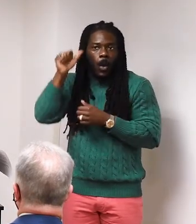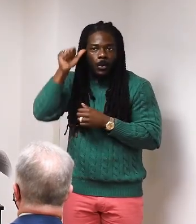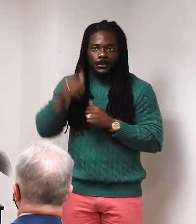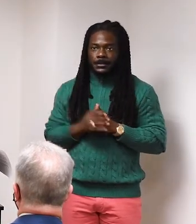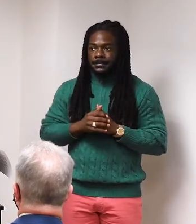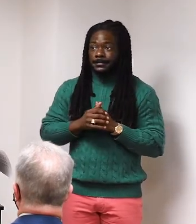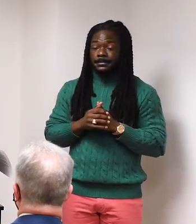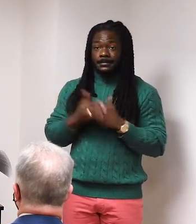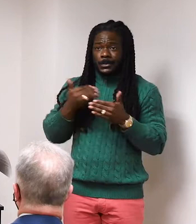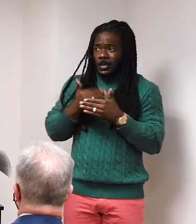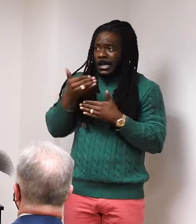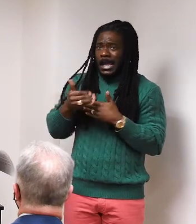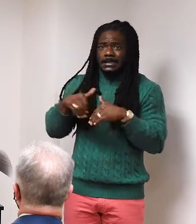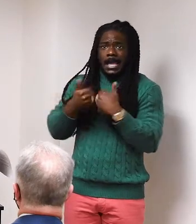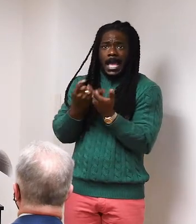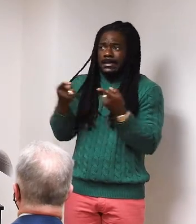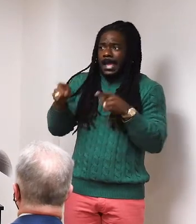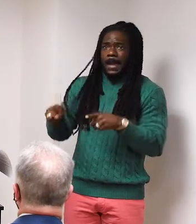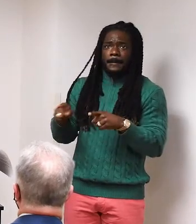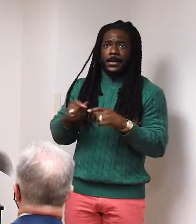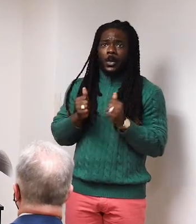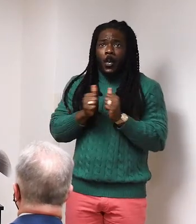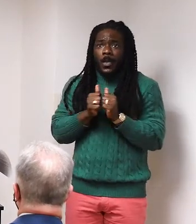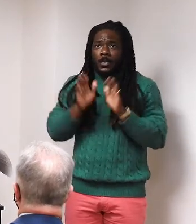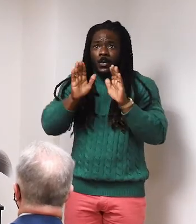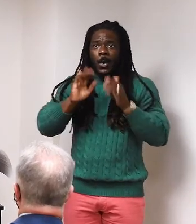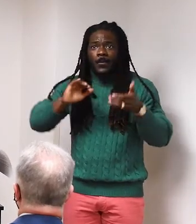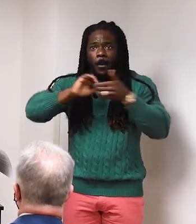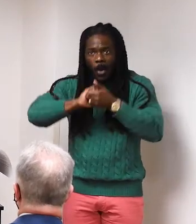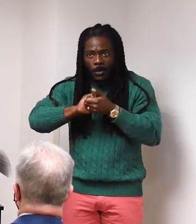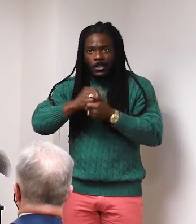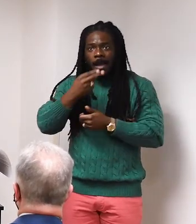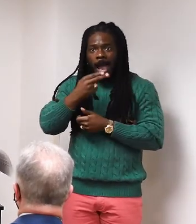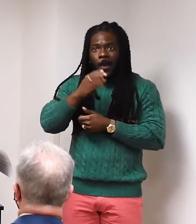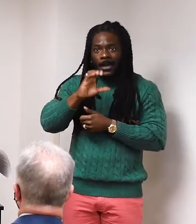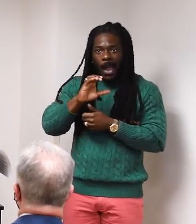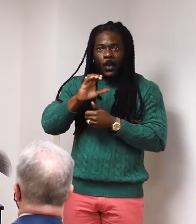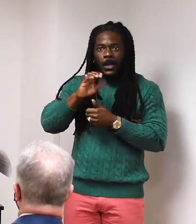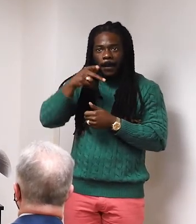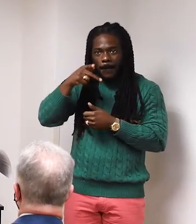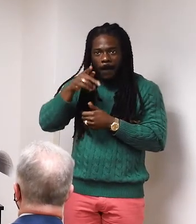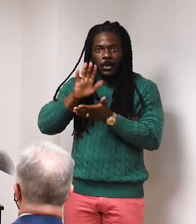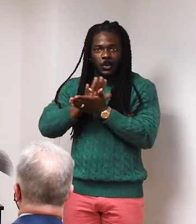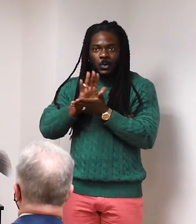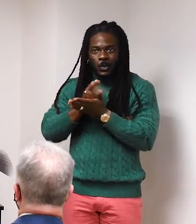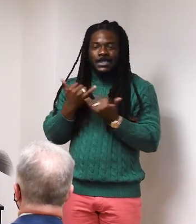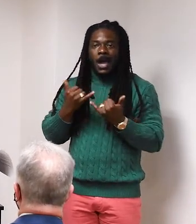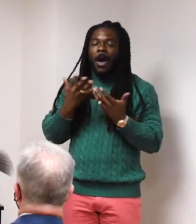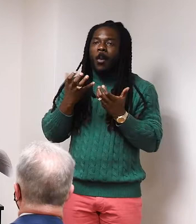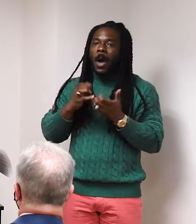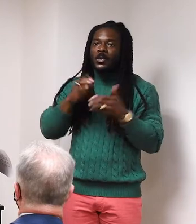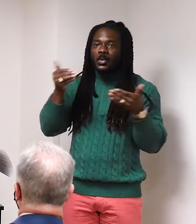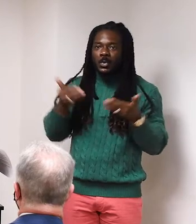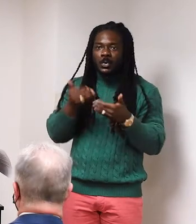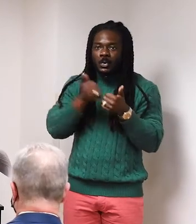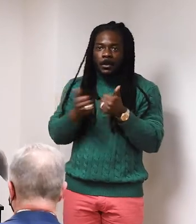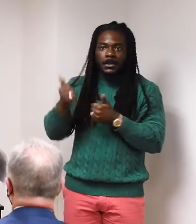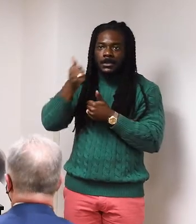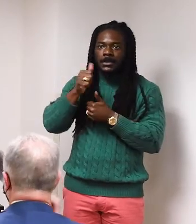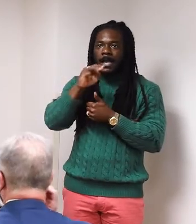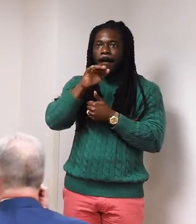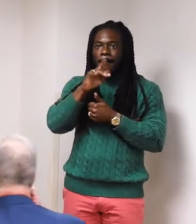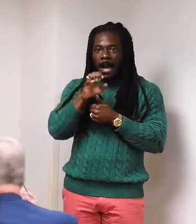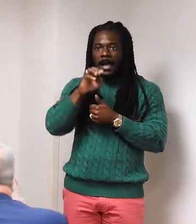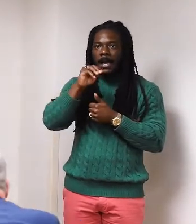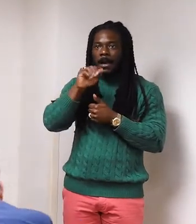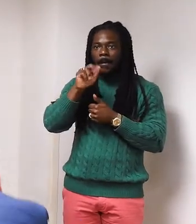So next, how do we make this happen? With the great partnership of Howard County Public Schools. And I'd like to introduce the superintendent, Dr. Michael